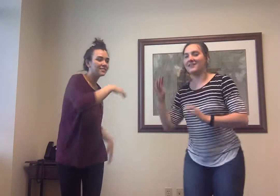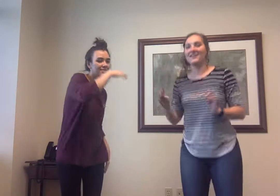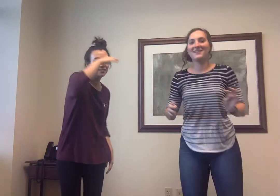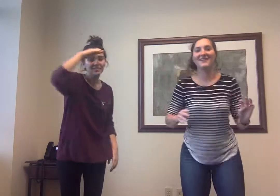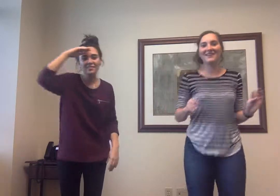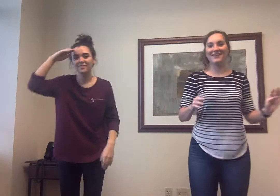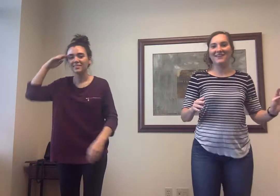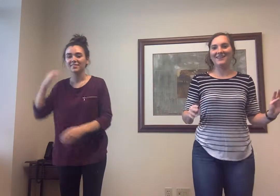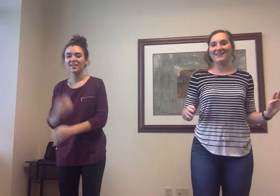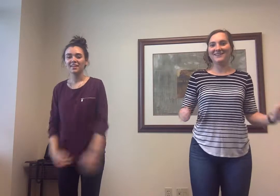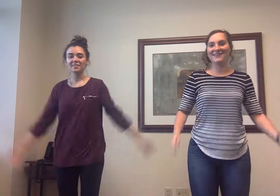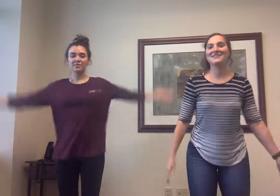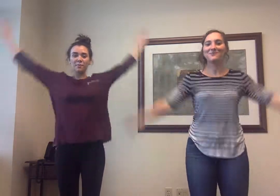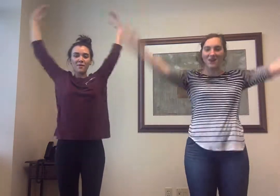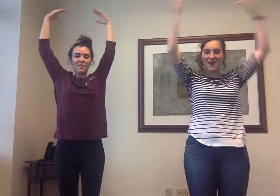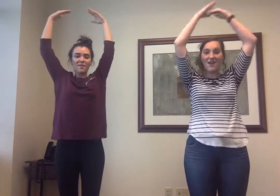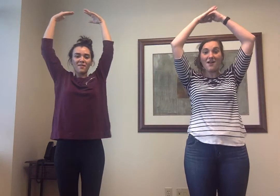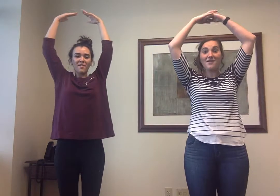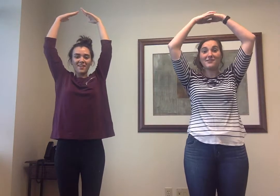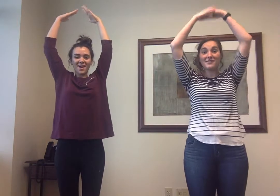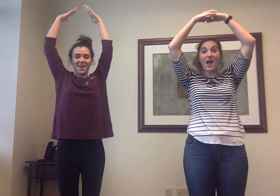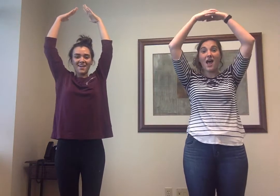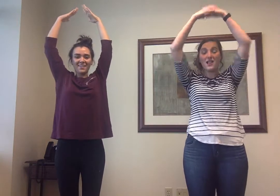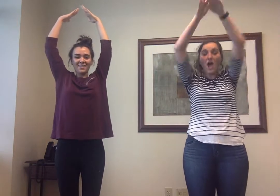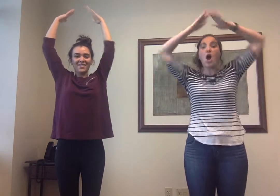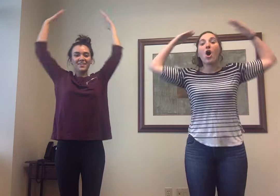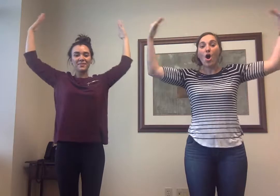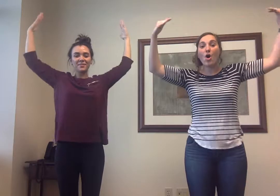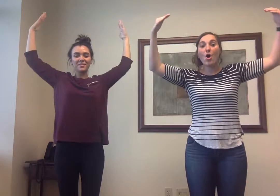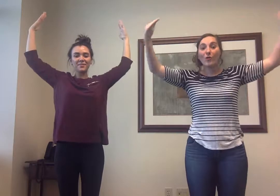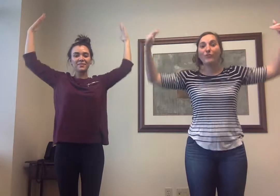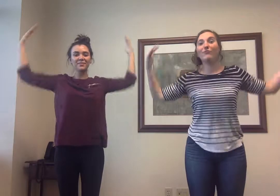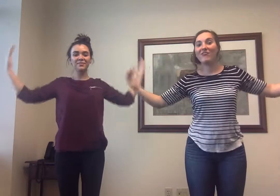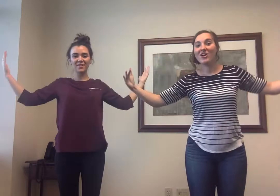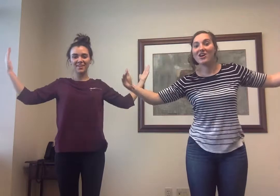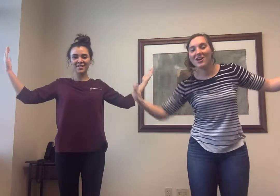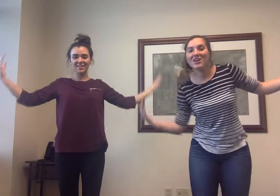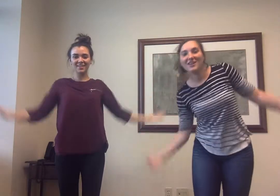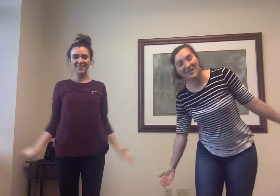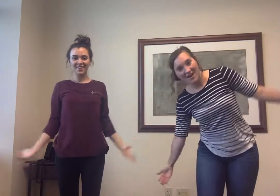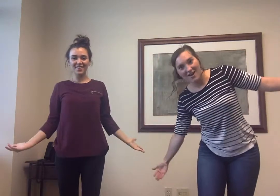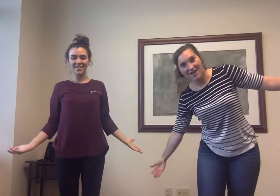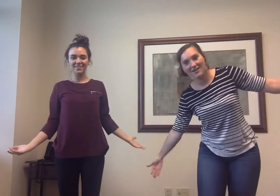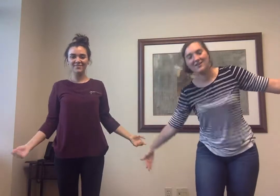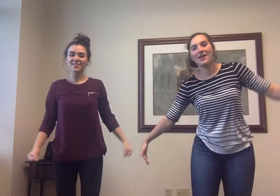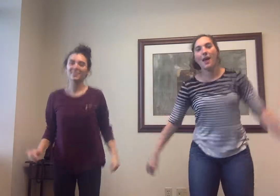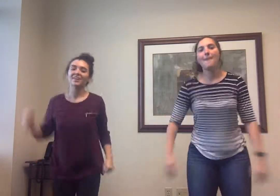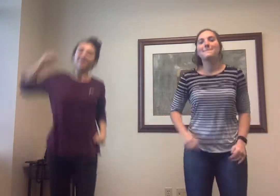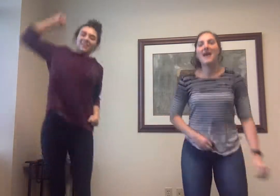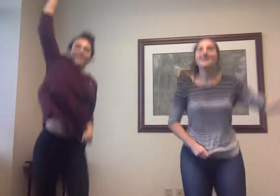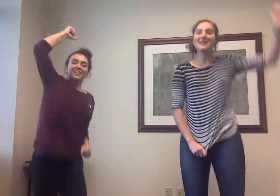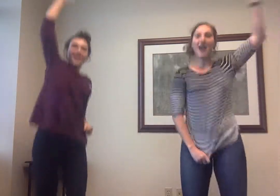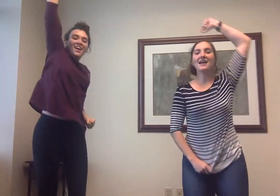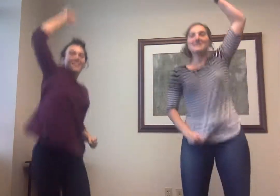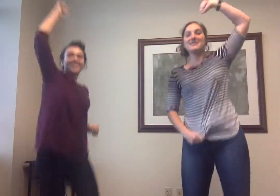And this world I'll overcome. But God's